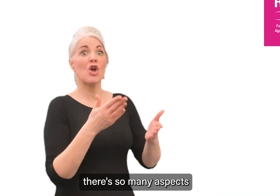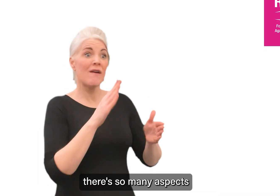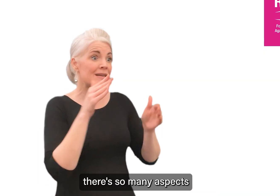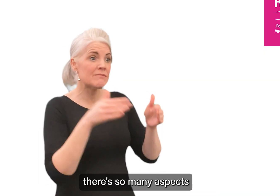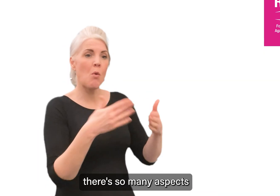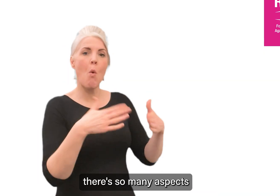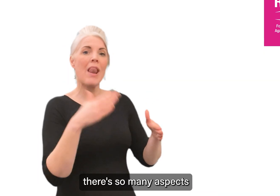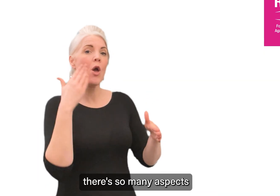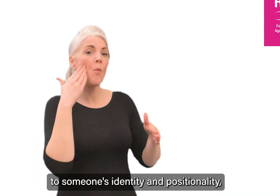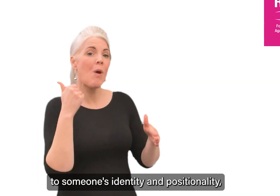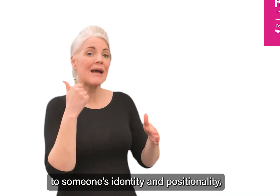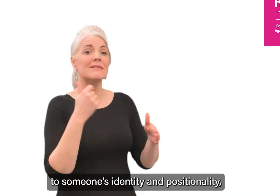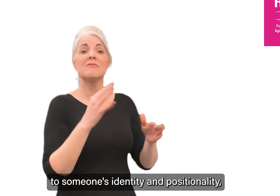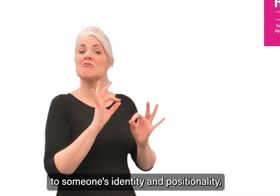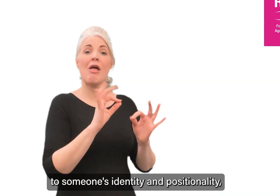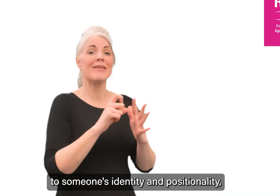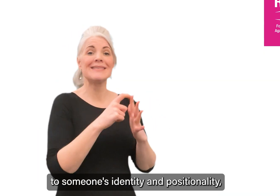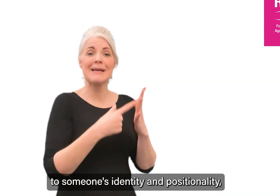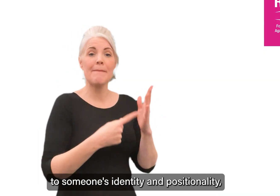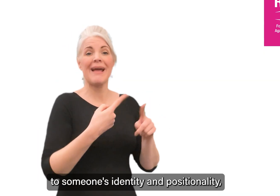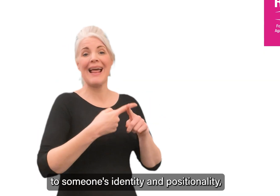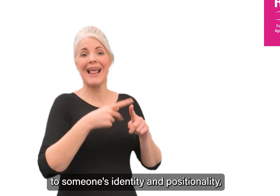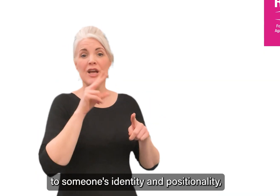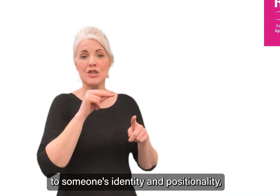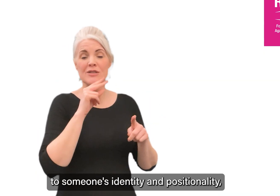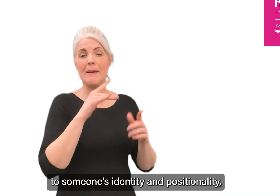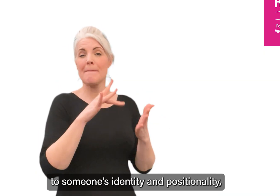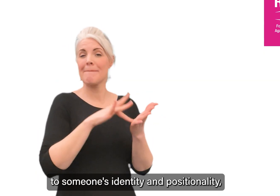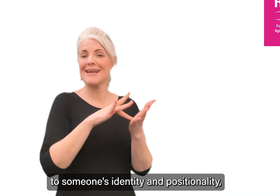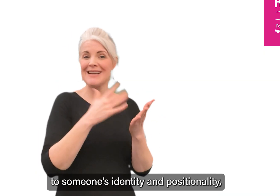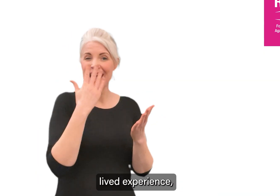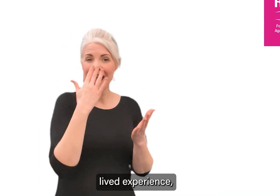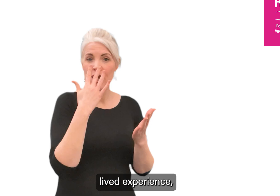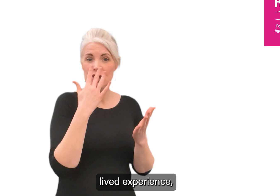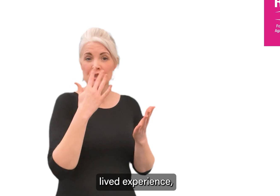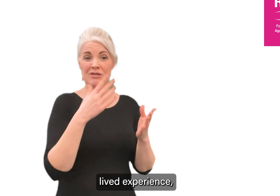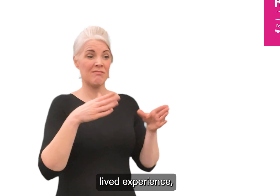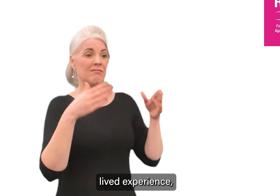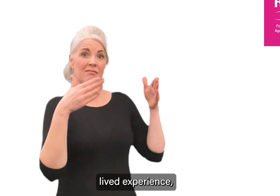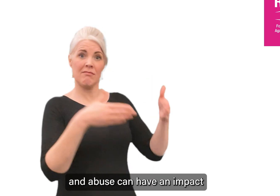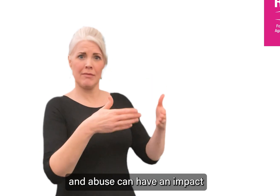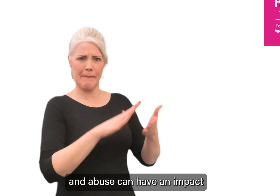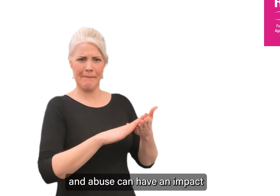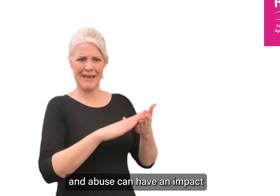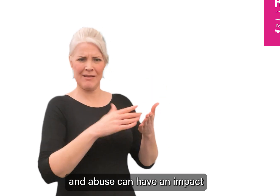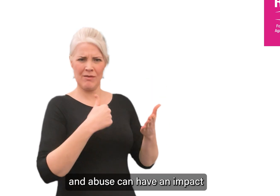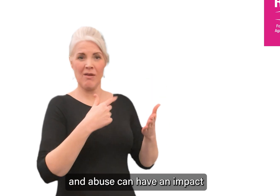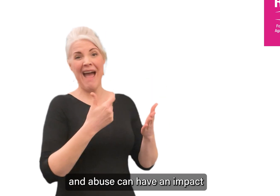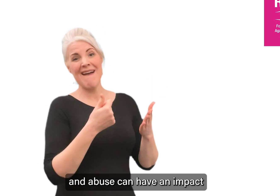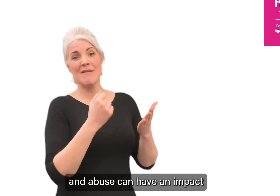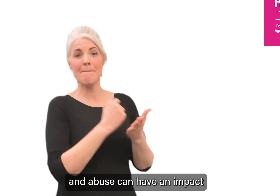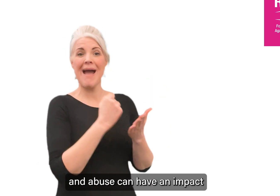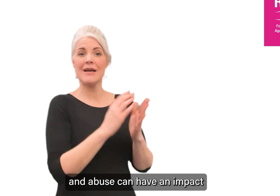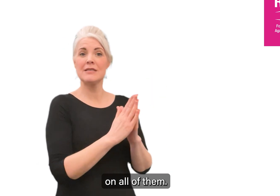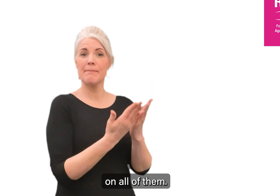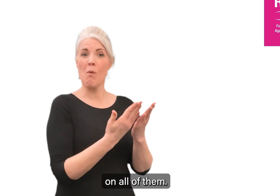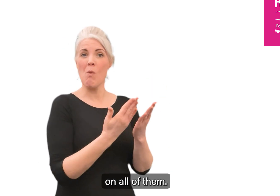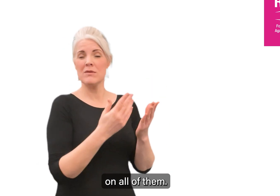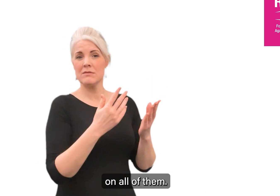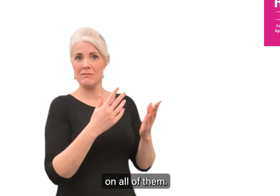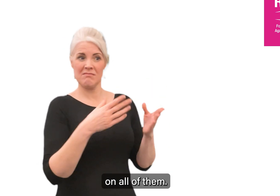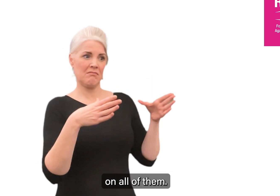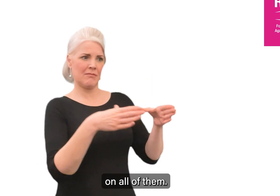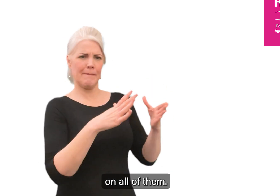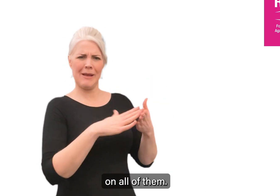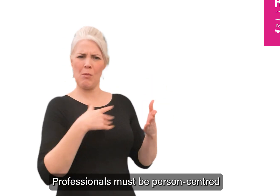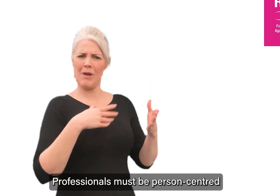Sophie, there's so many aspects to someone's identity and positionality, lived experience, and abuse can have an impact on all of